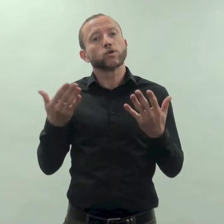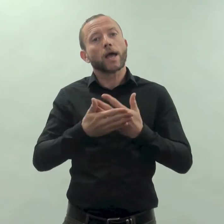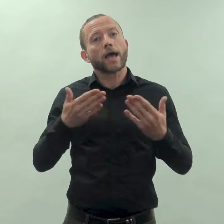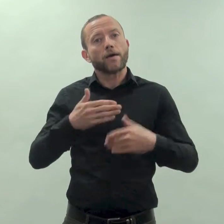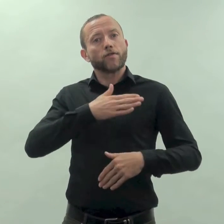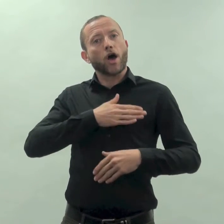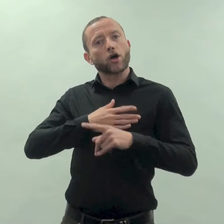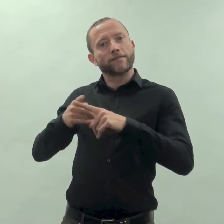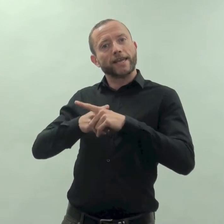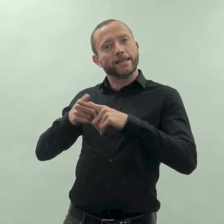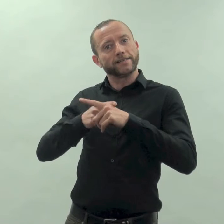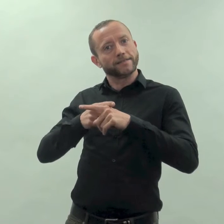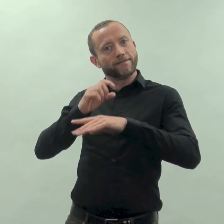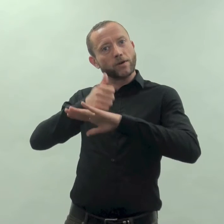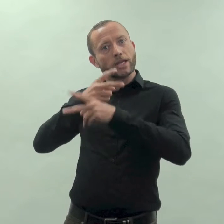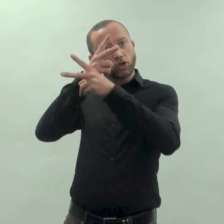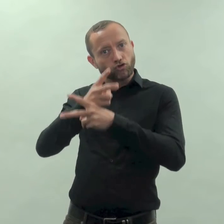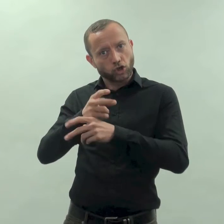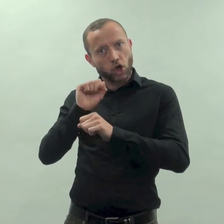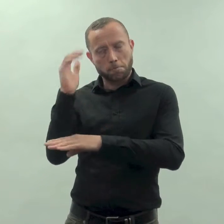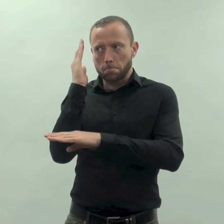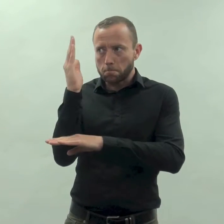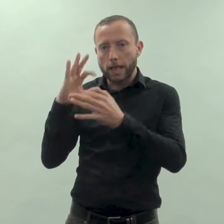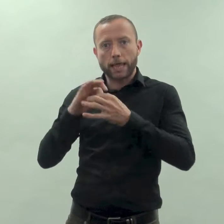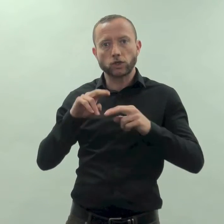Foundation Trust, with a presentation FGM.